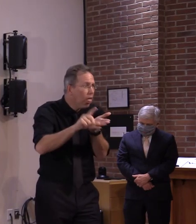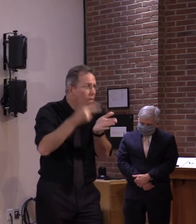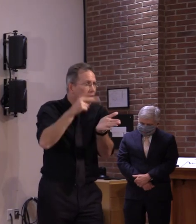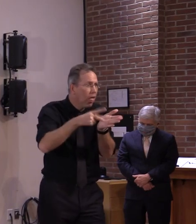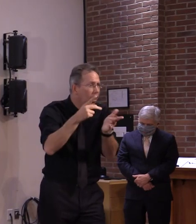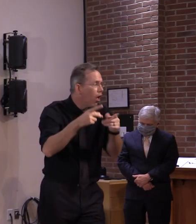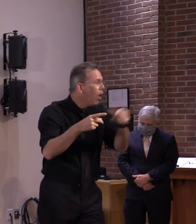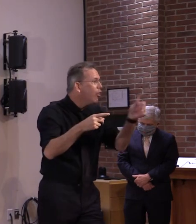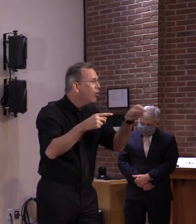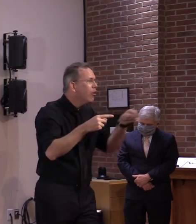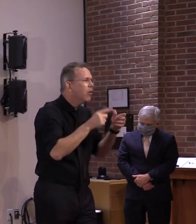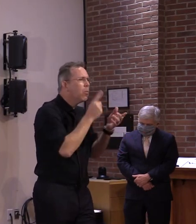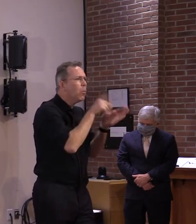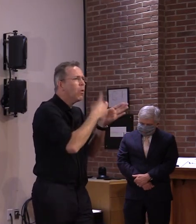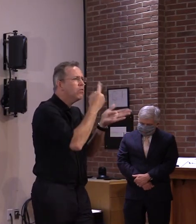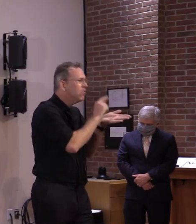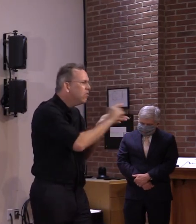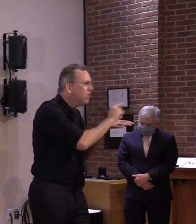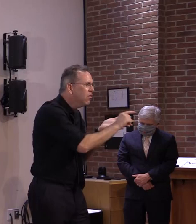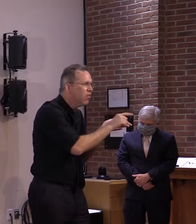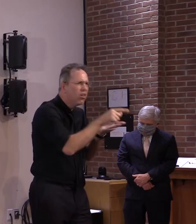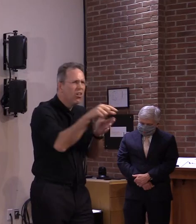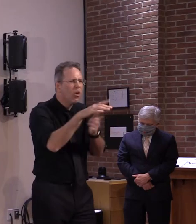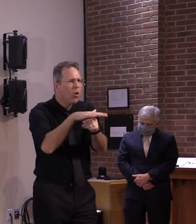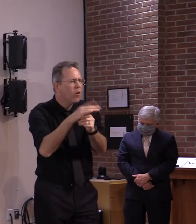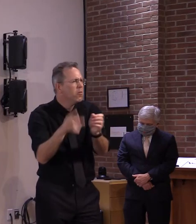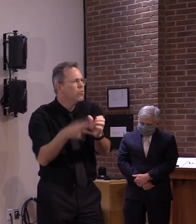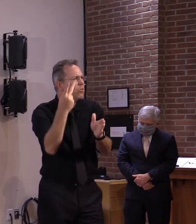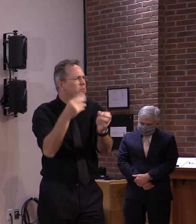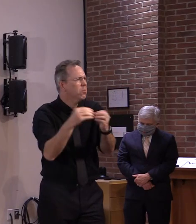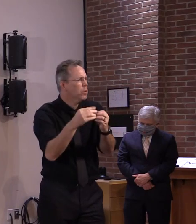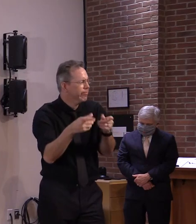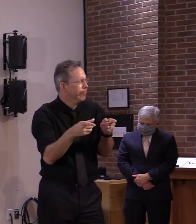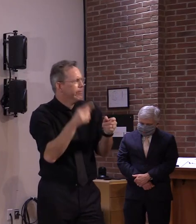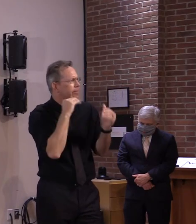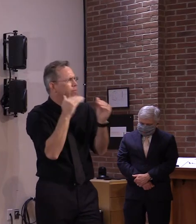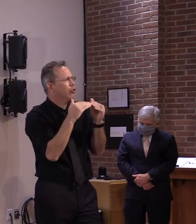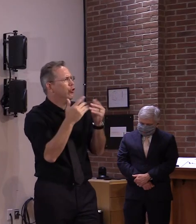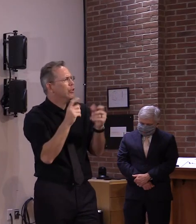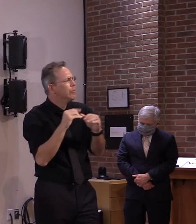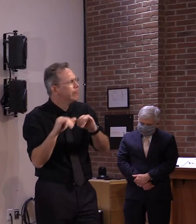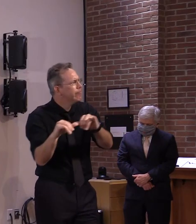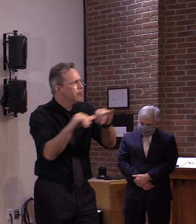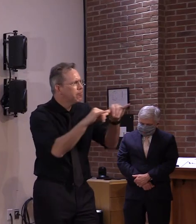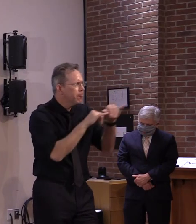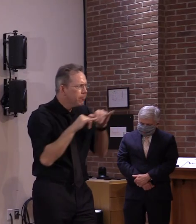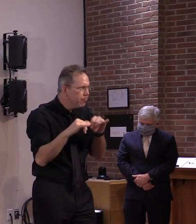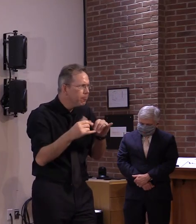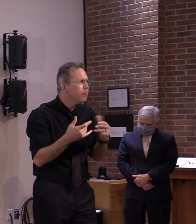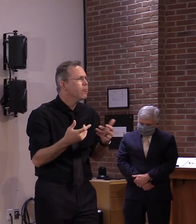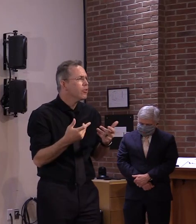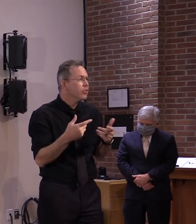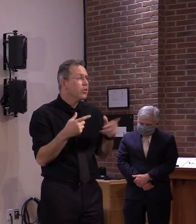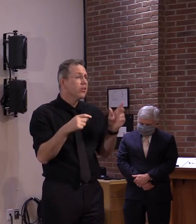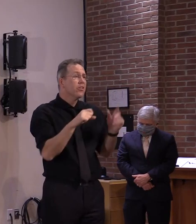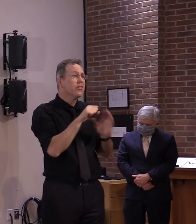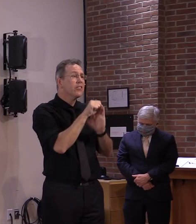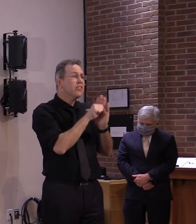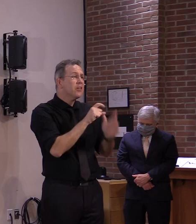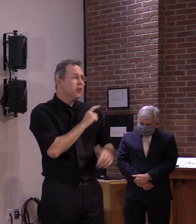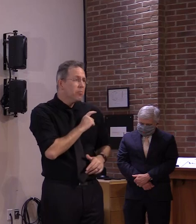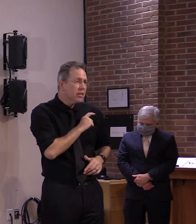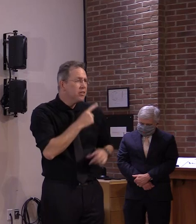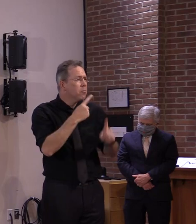contribution to the two public safety answering points that the state police operate. And not to get too far into the weeds,